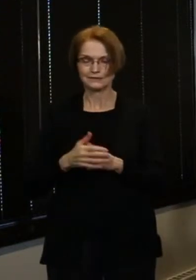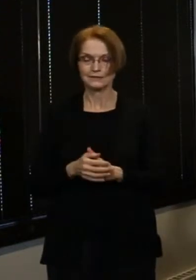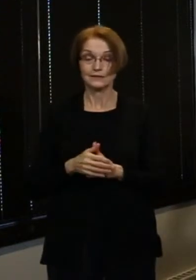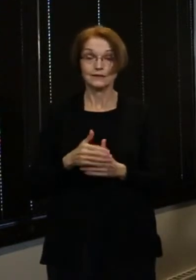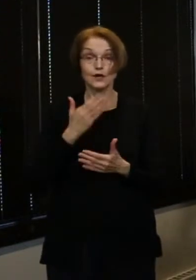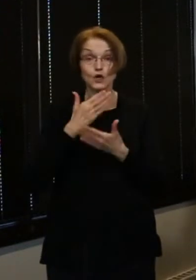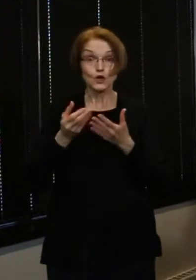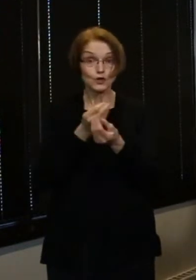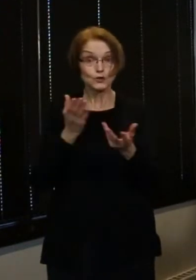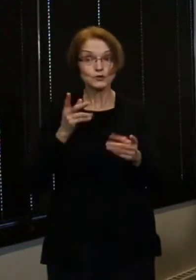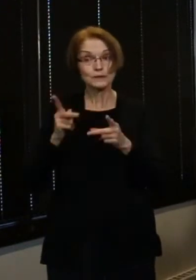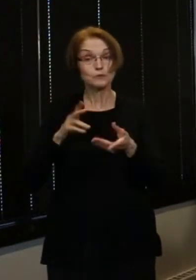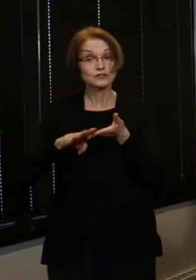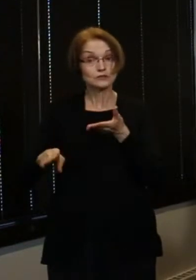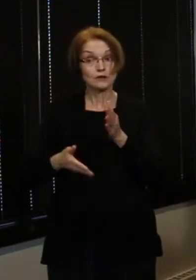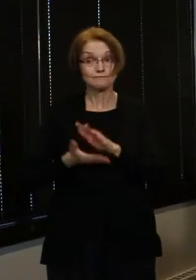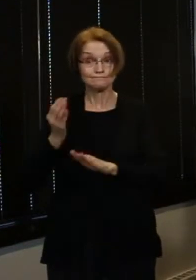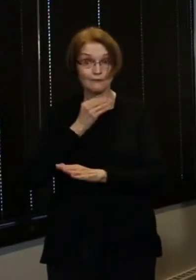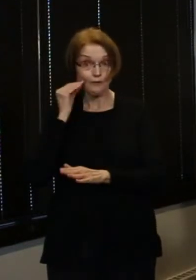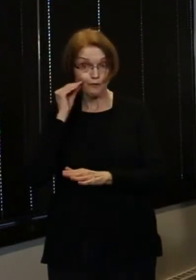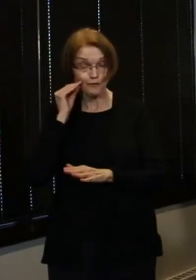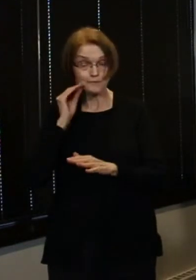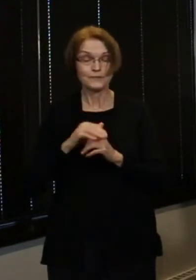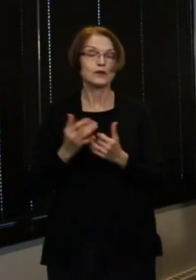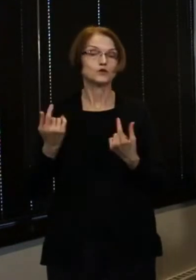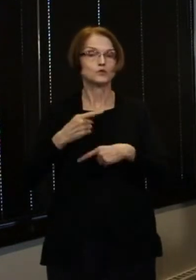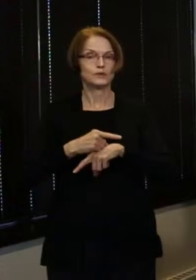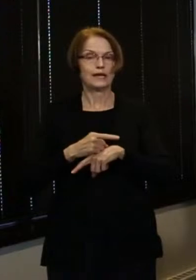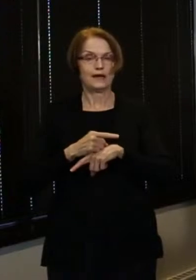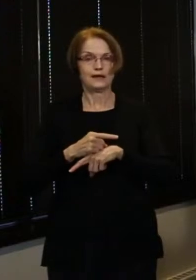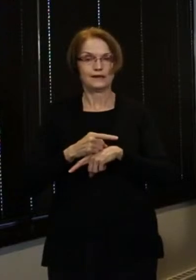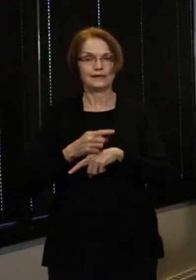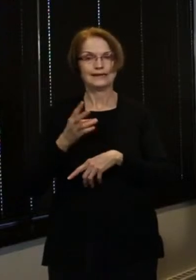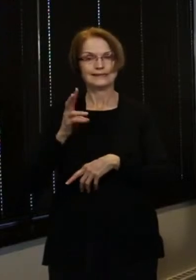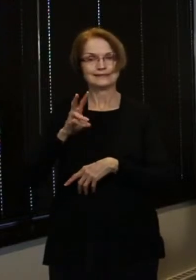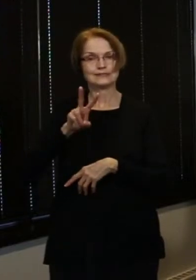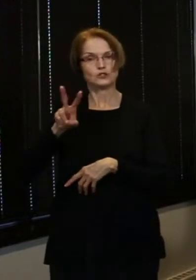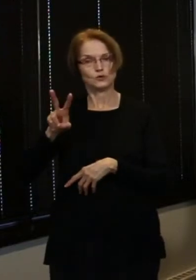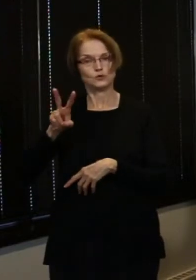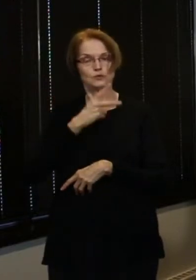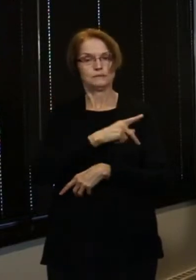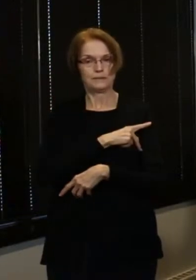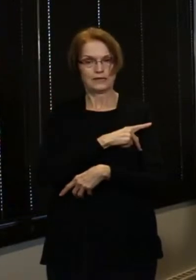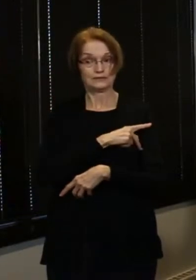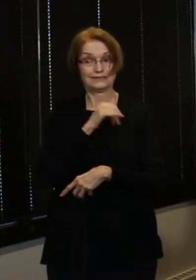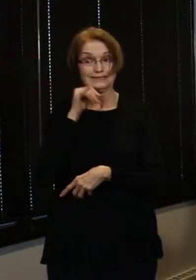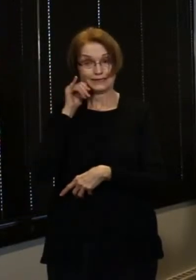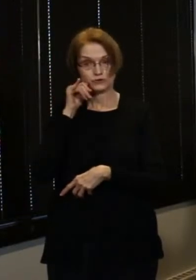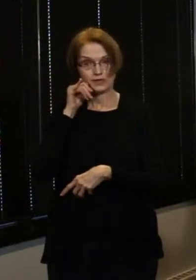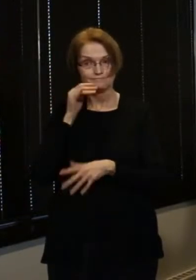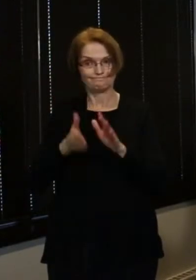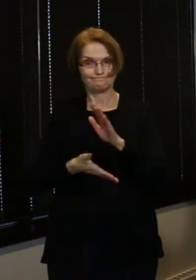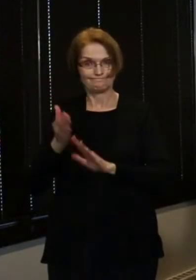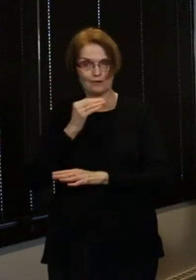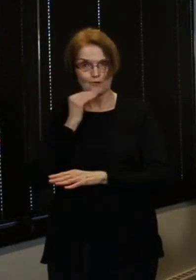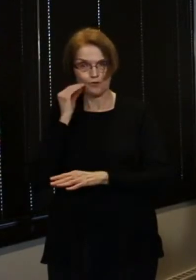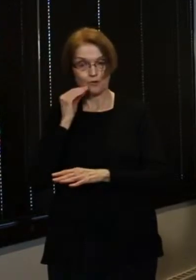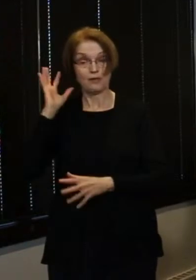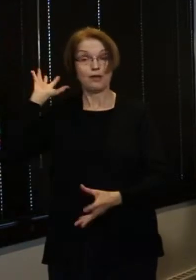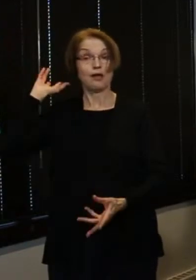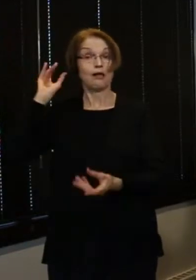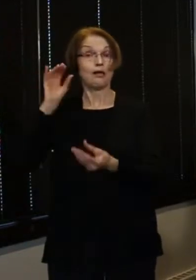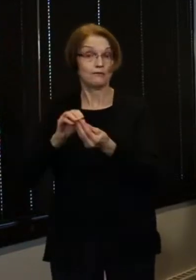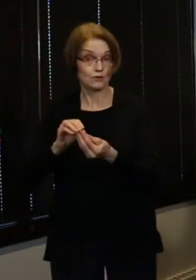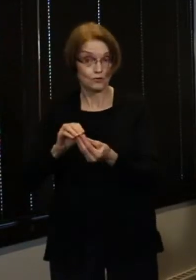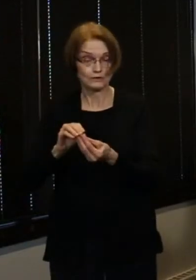slide, people that have been discharged from the hospitals. Today we're reporting 62 patients discharged yesterday. Our cumulative total